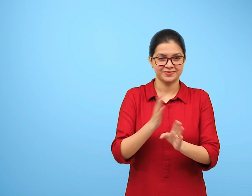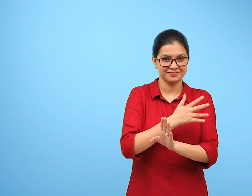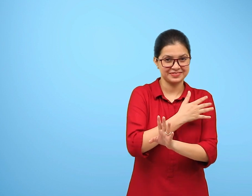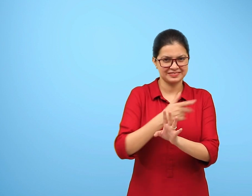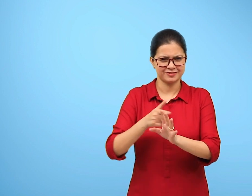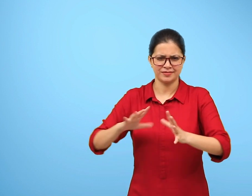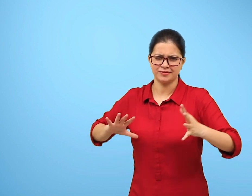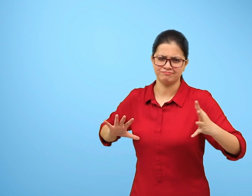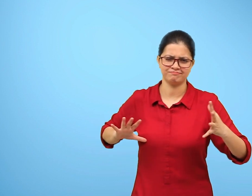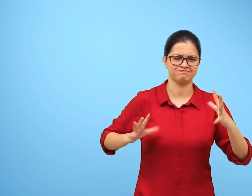summary.